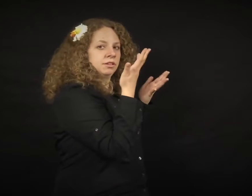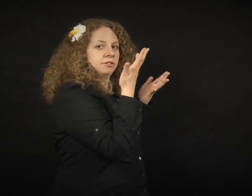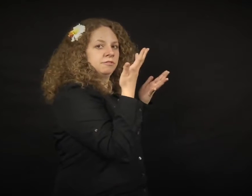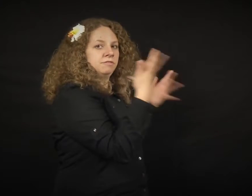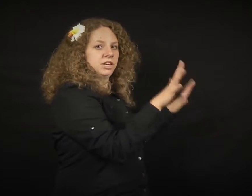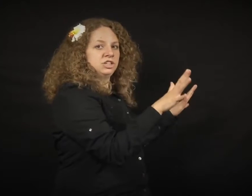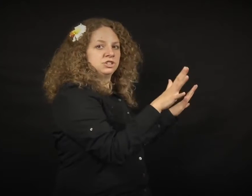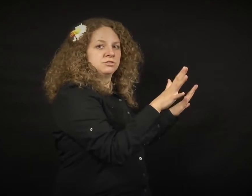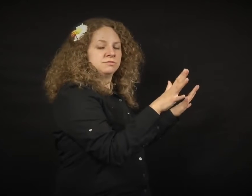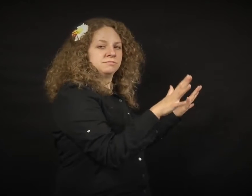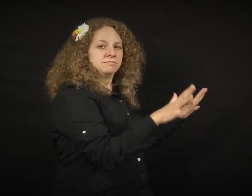Finish.